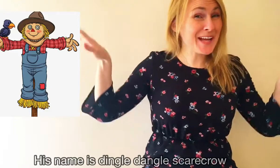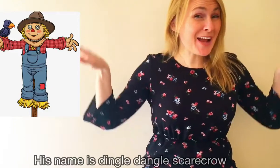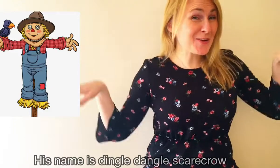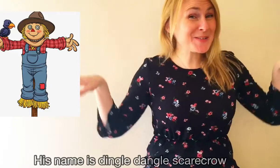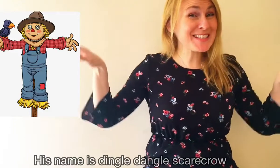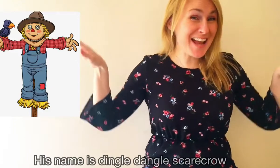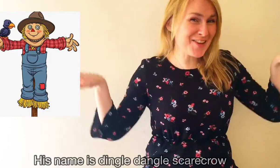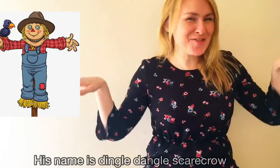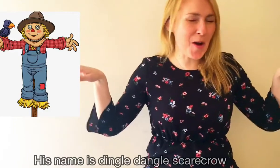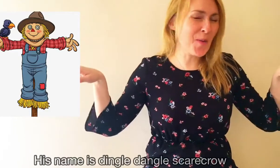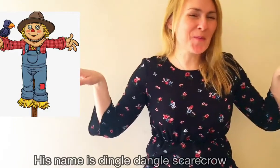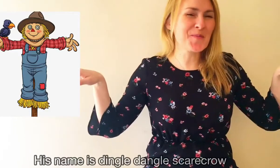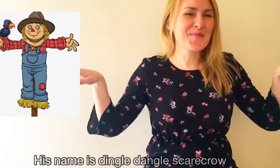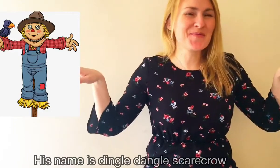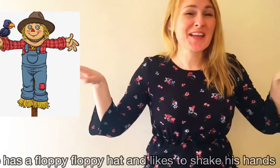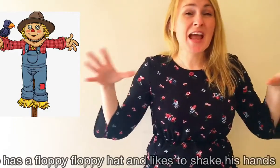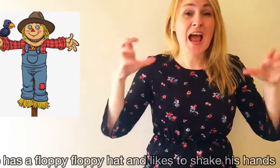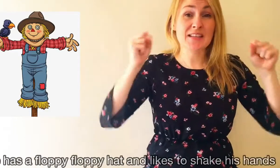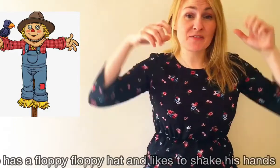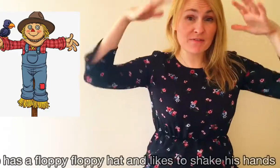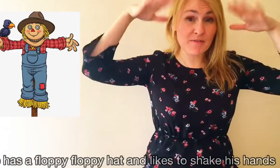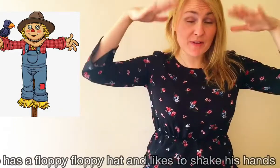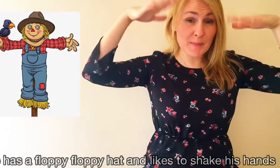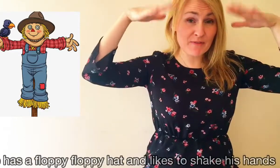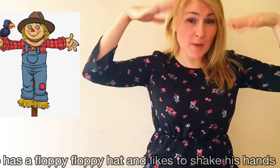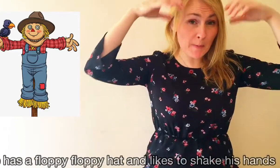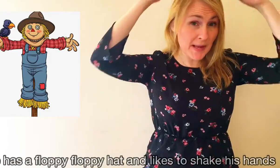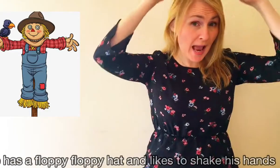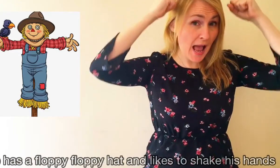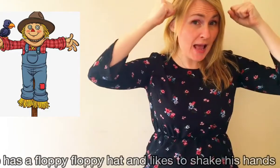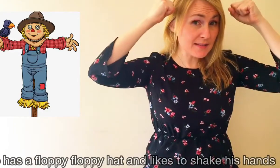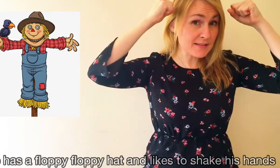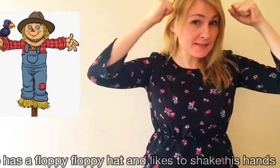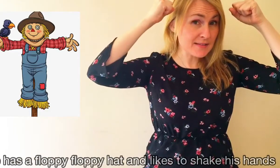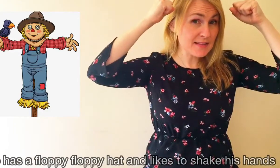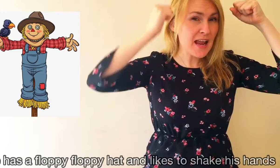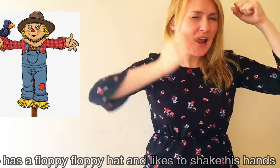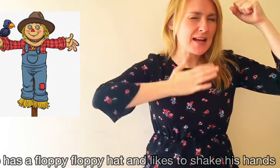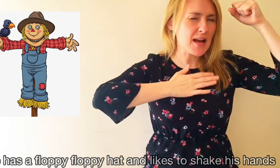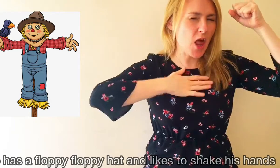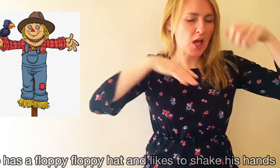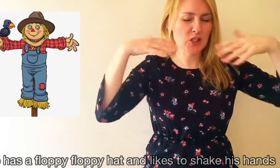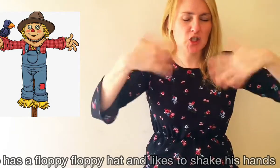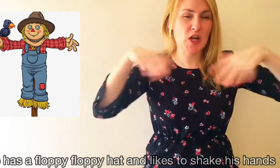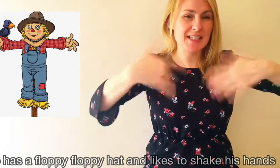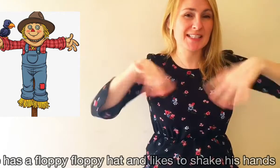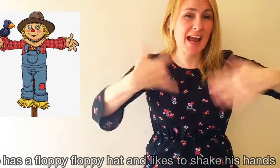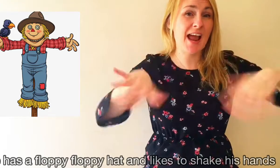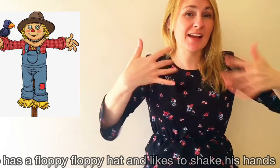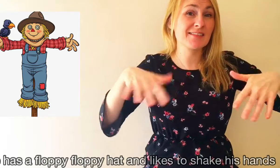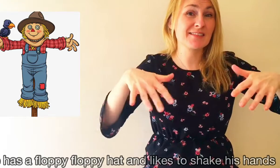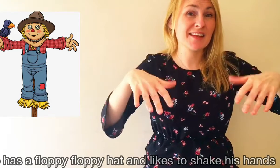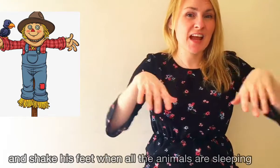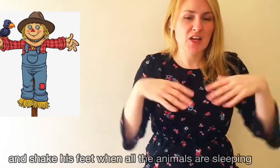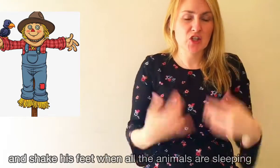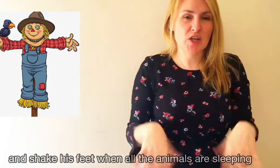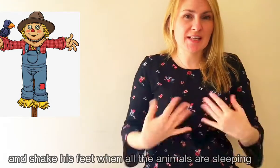Dangle Staircrow. He has a blippy blippy hand, he has a tricked hand, tricked